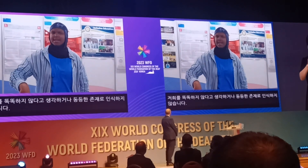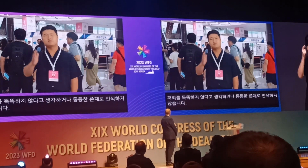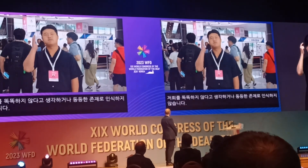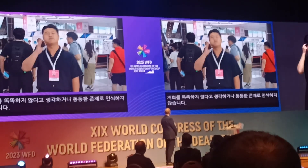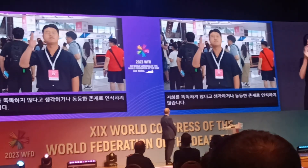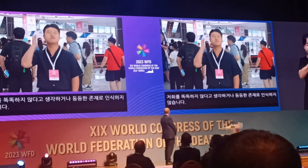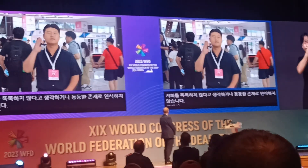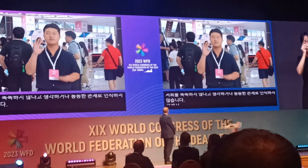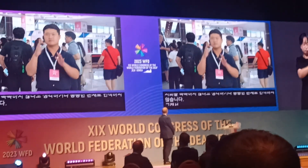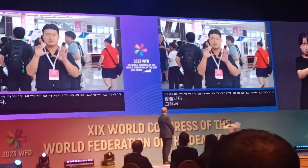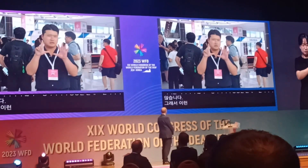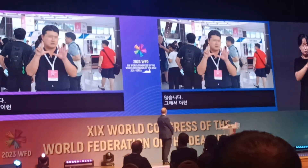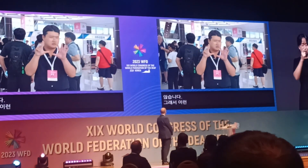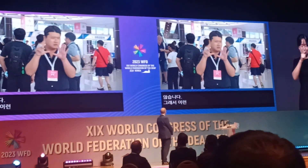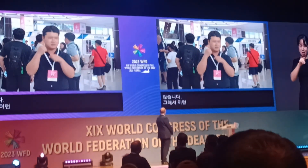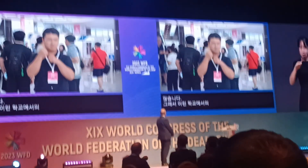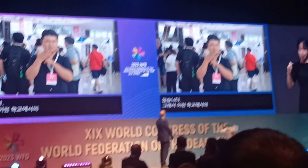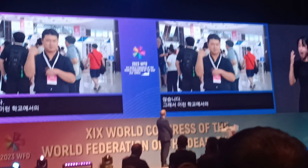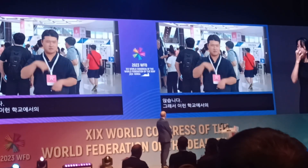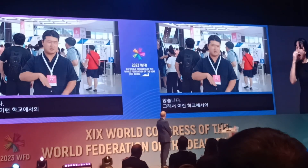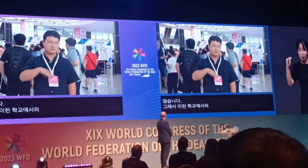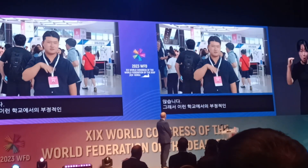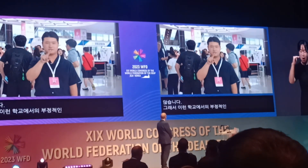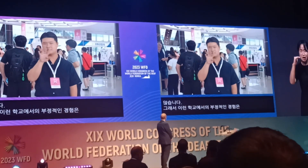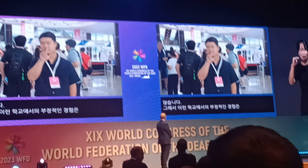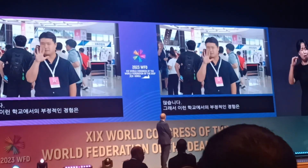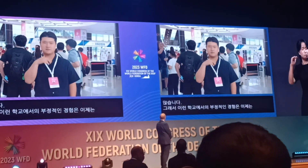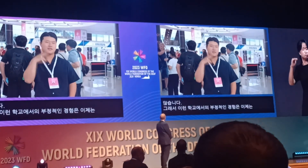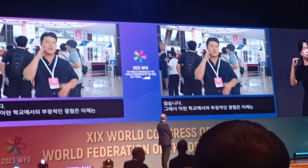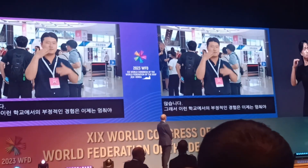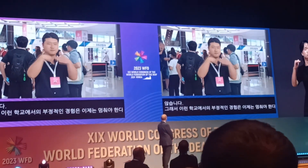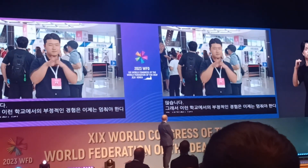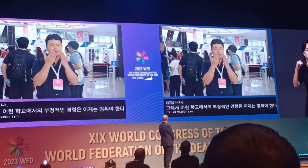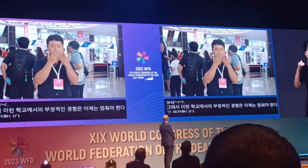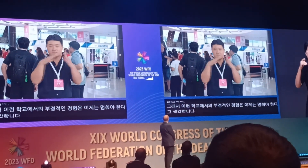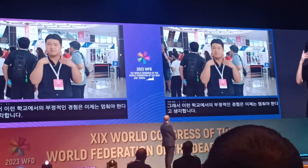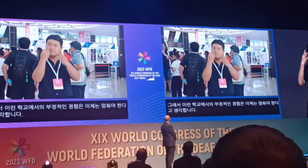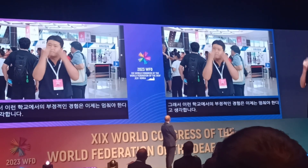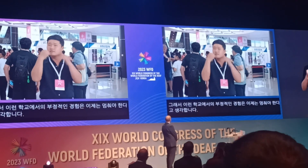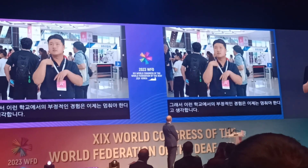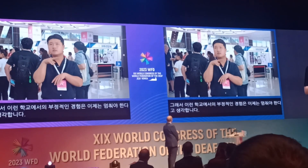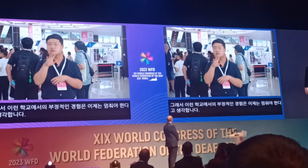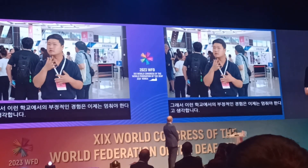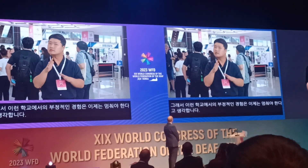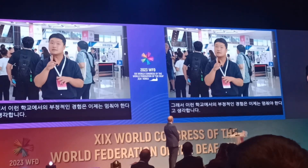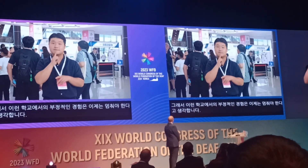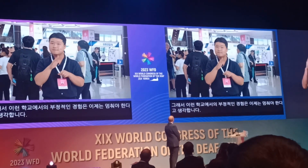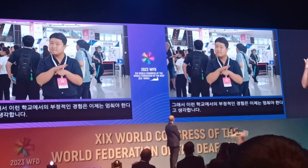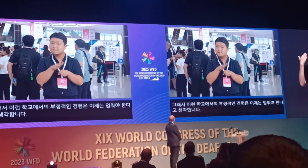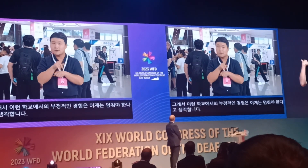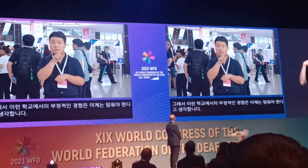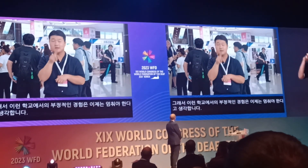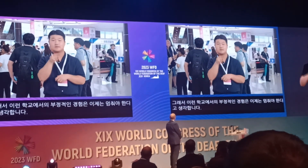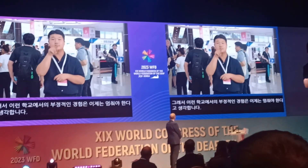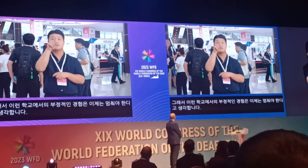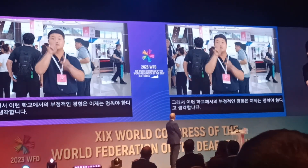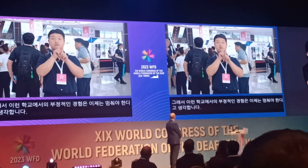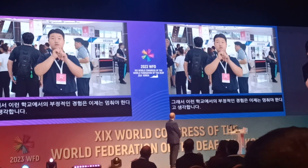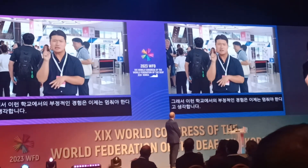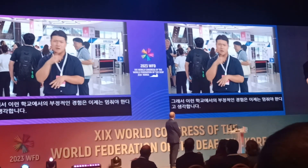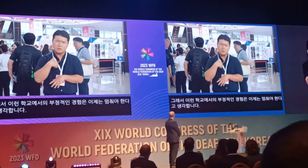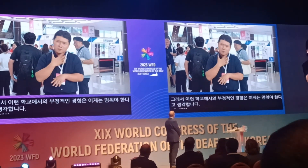stop. People need to understand that deaf people are equal. Yes, I remember back when I was younger in middle school, I